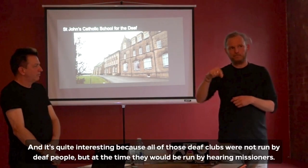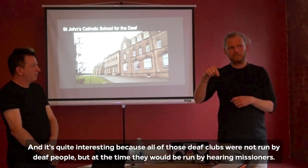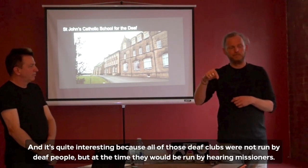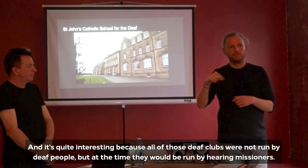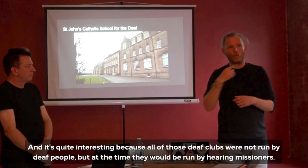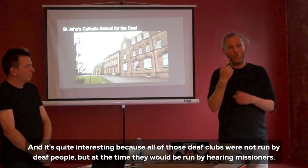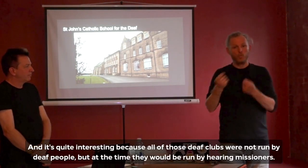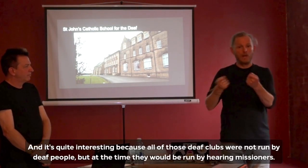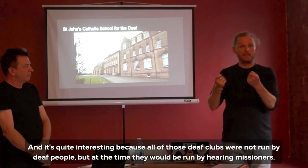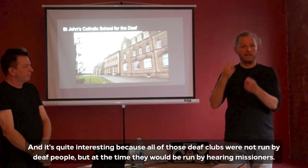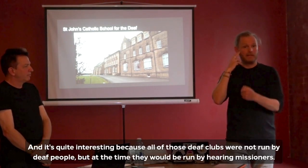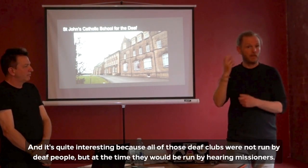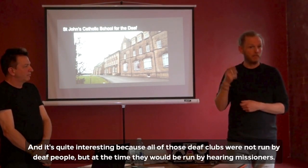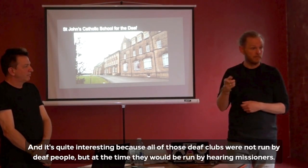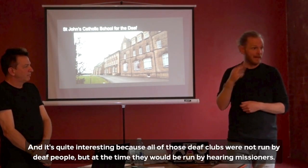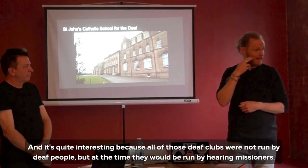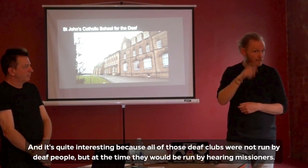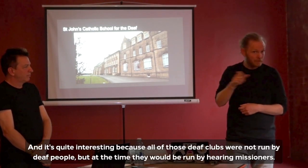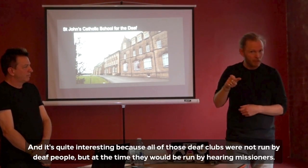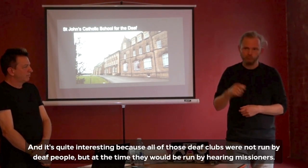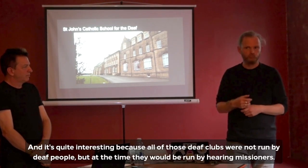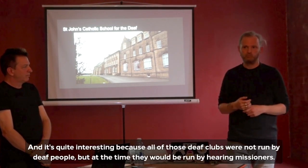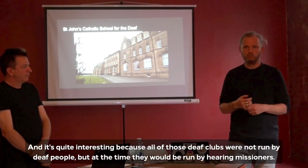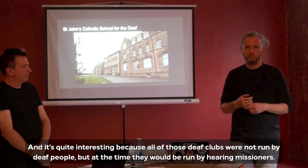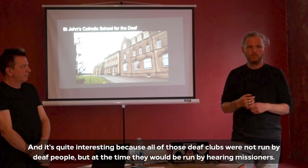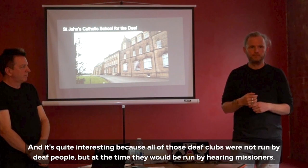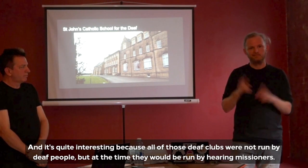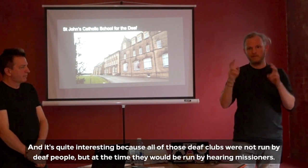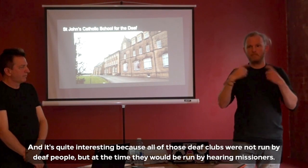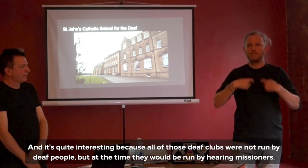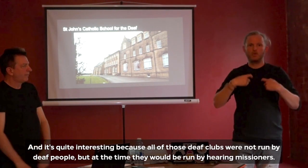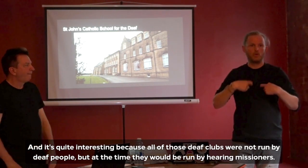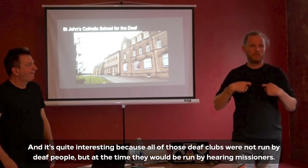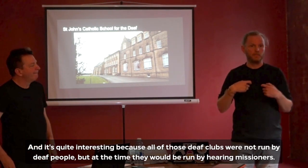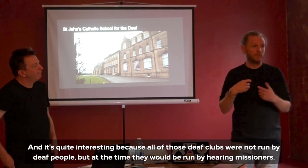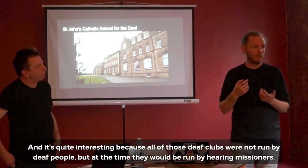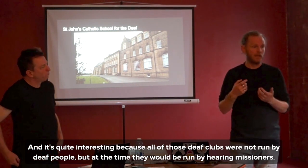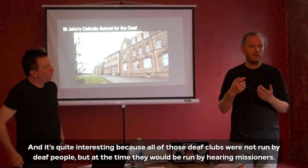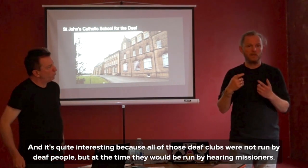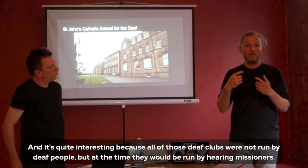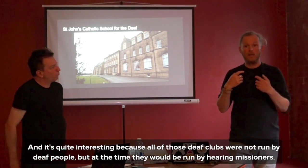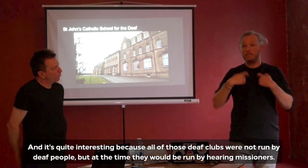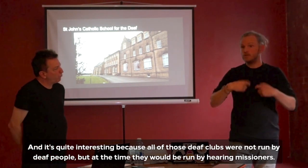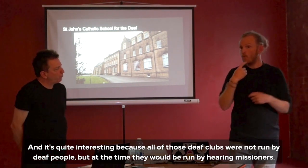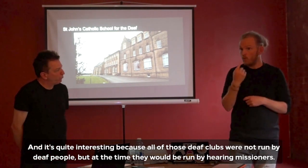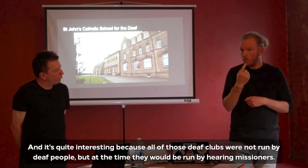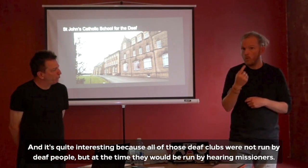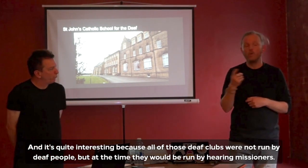And it's quite interesting because all of those deaf clubs would not run by deaf people, but at the time they would be run by